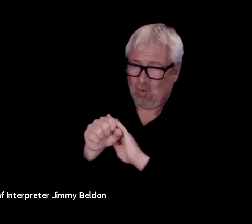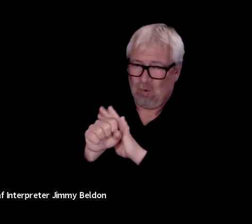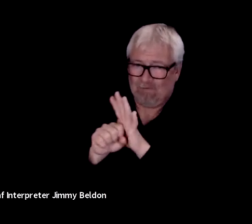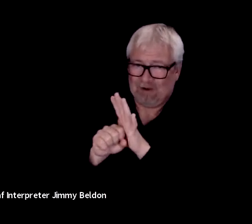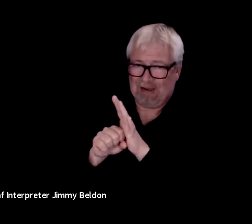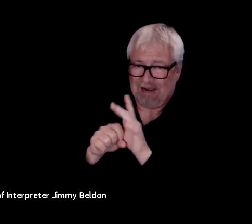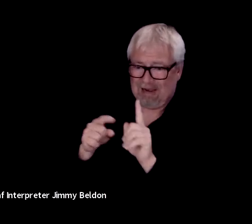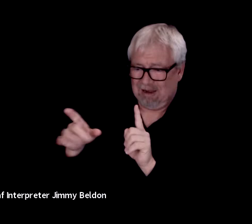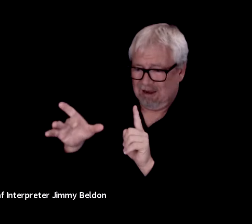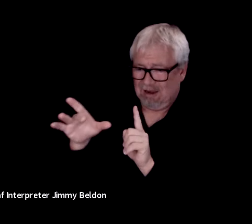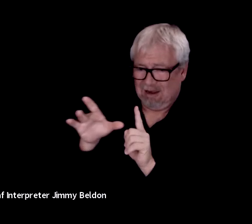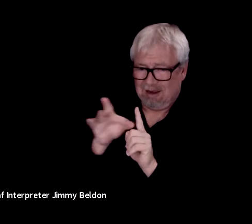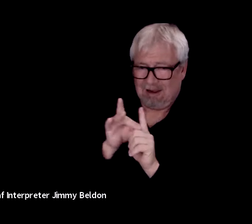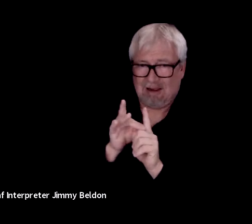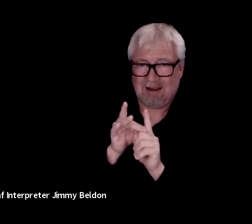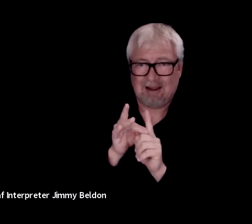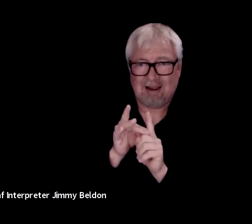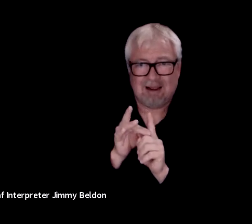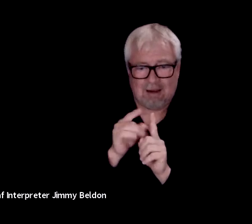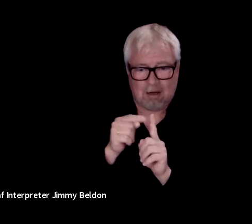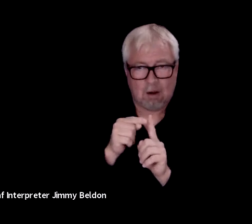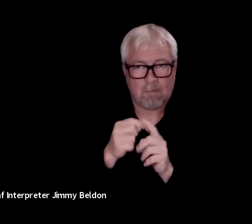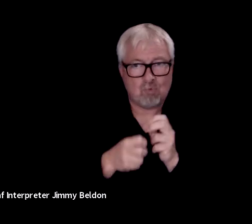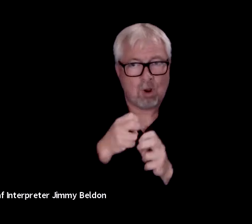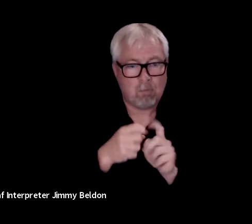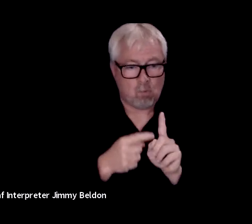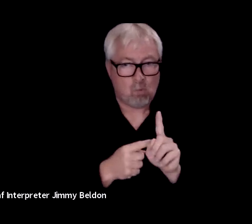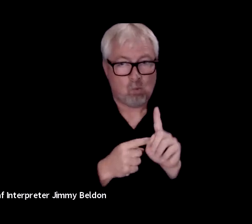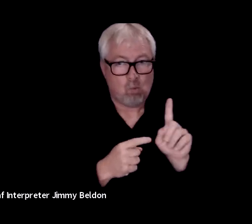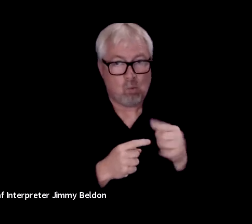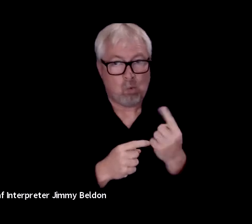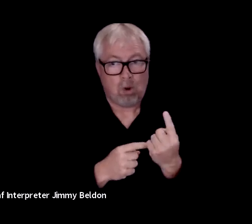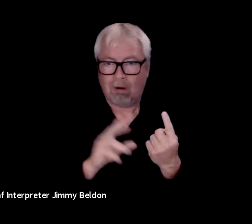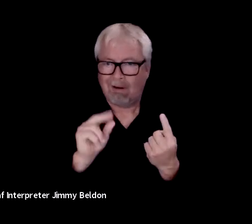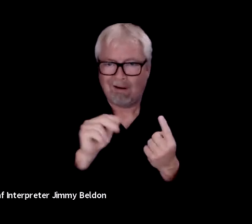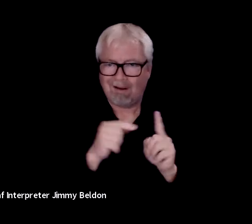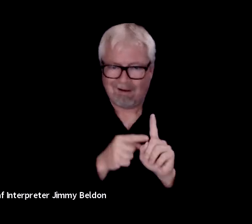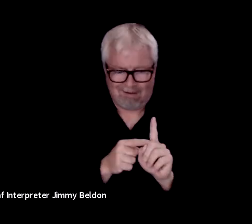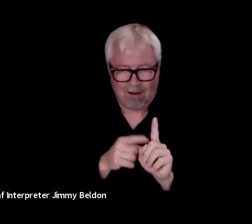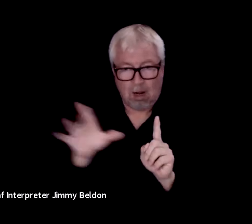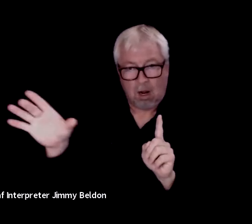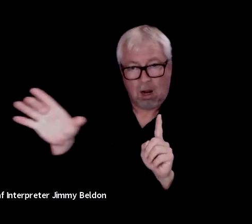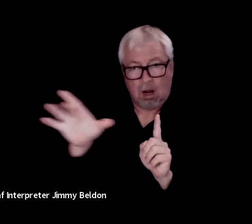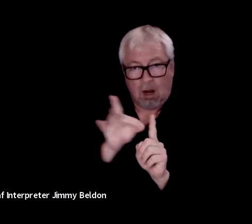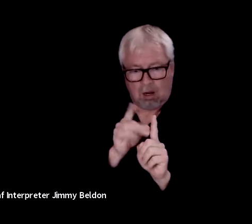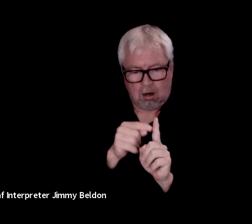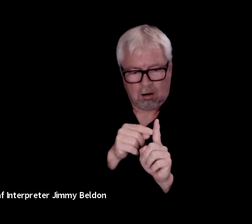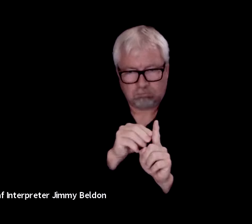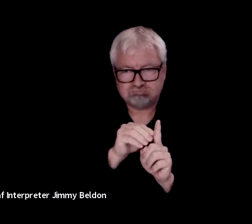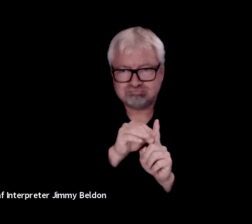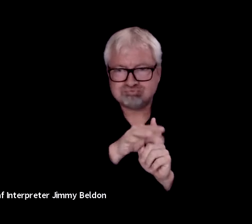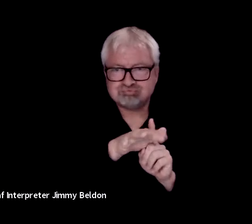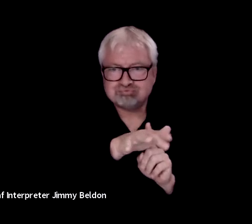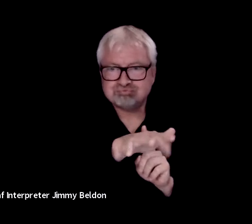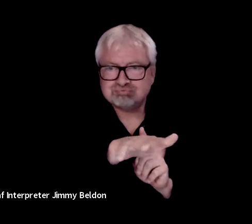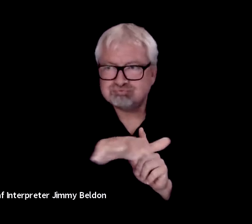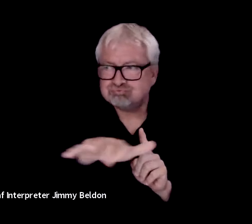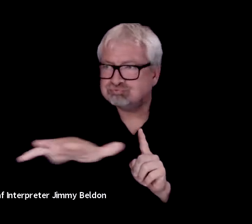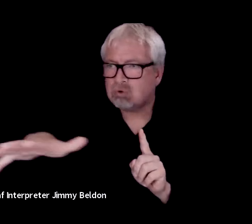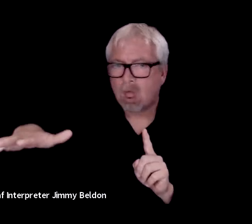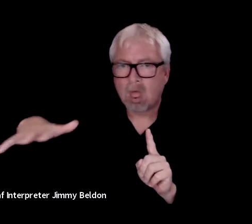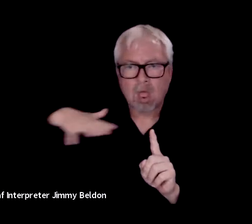problem. Multiplied again and again, it can add up to a serious problem for all of us, even if we are not infected with the virus